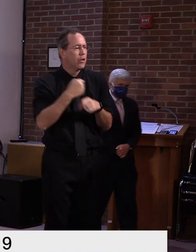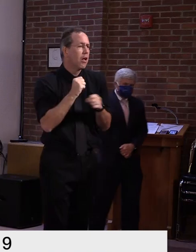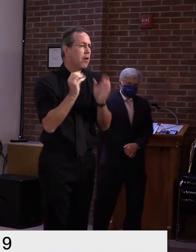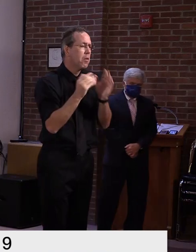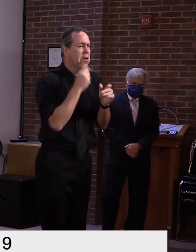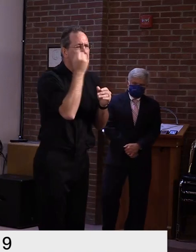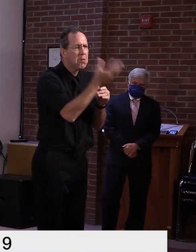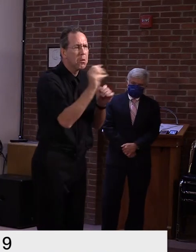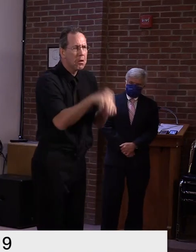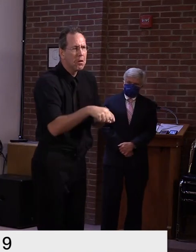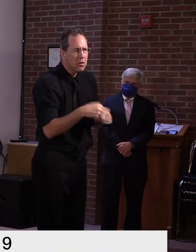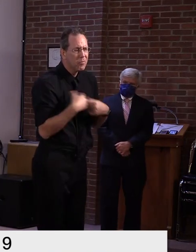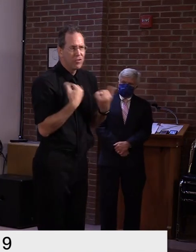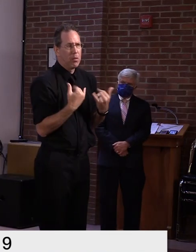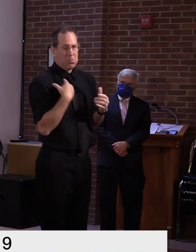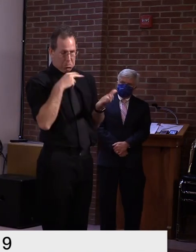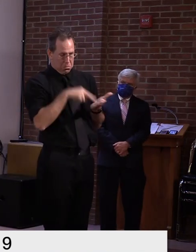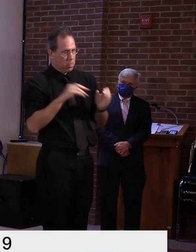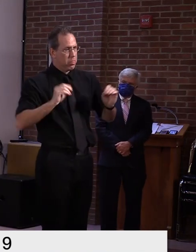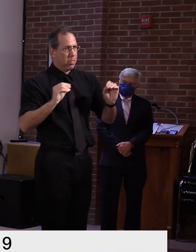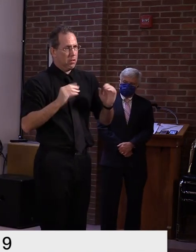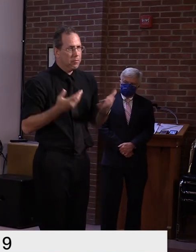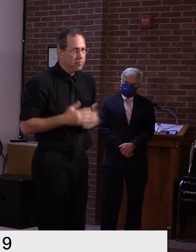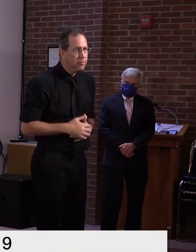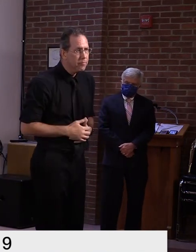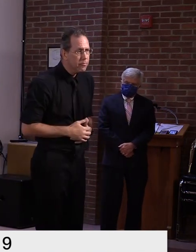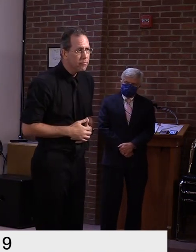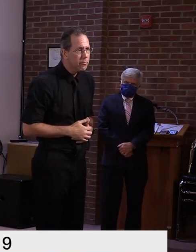The DMV collects a fee every time